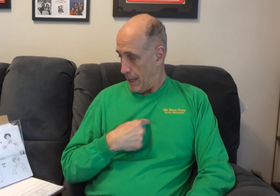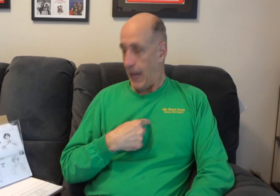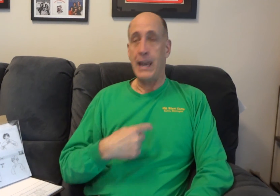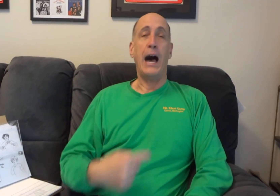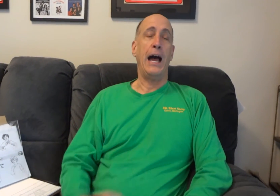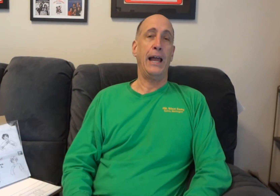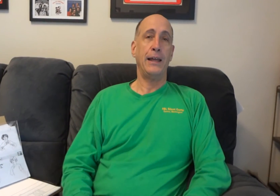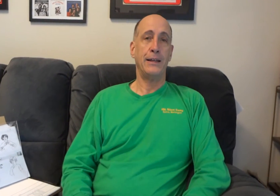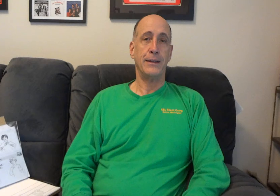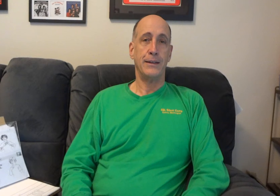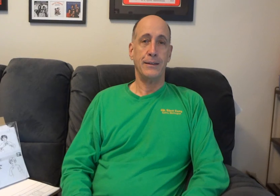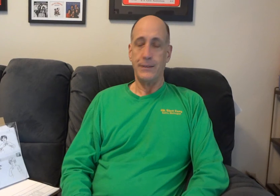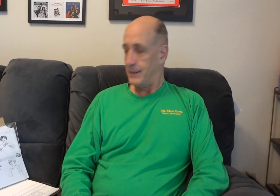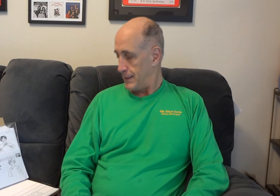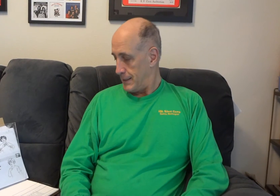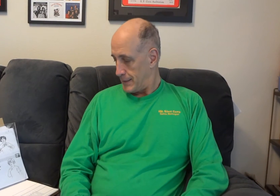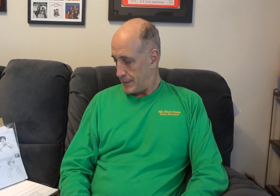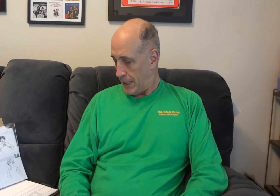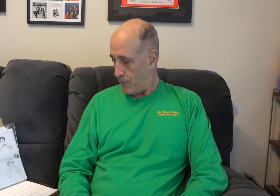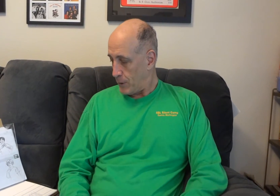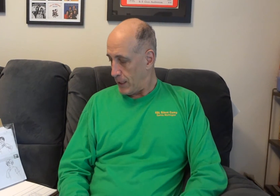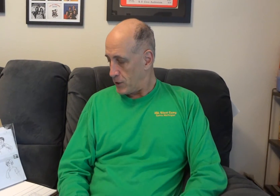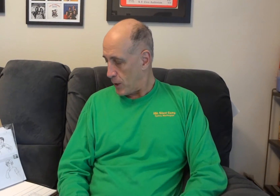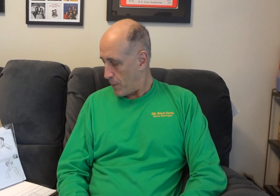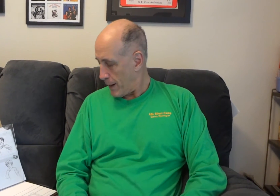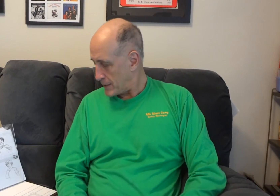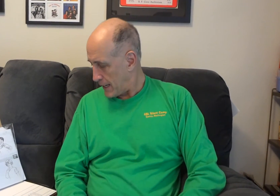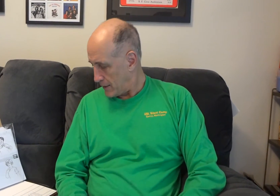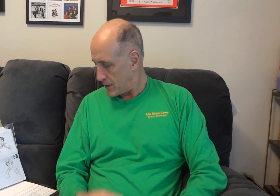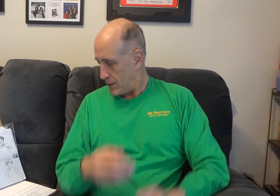and I. See if you can interpret my sentence.